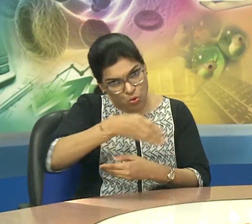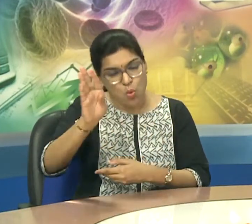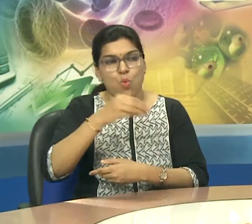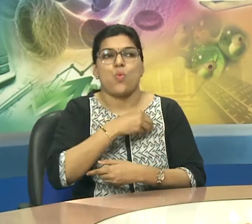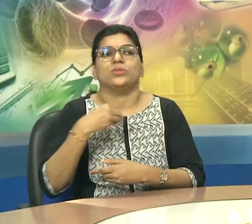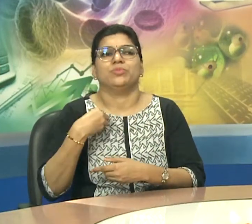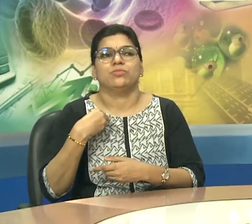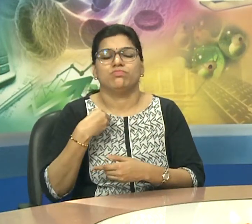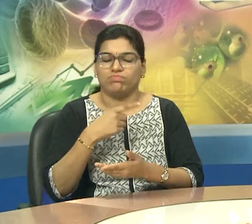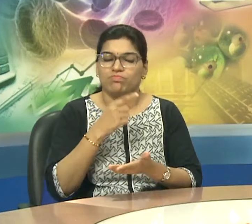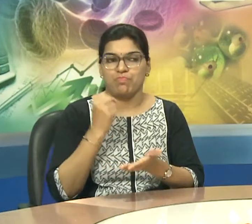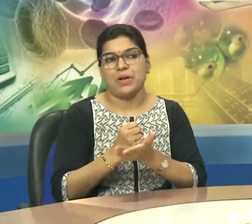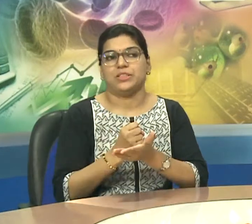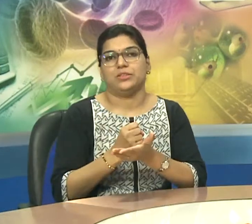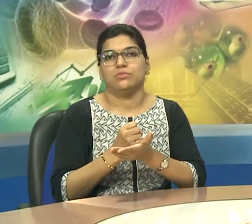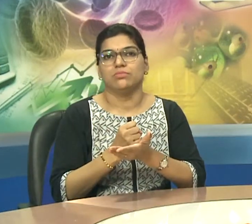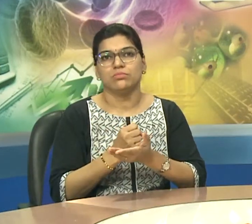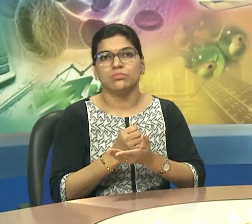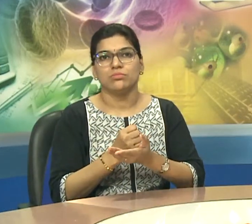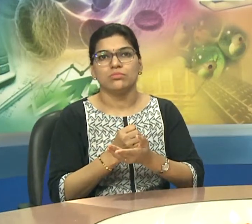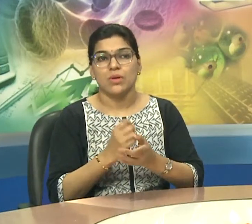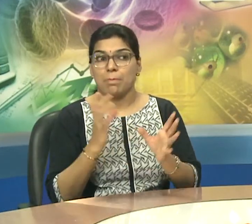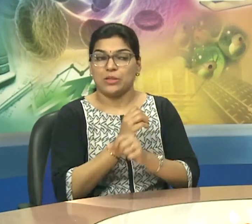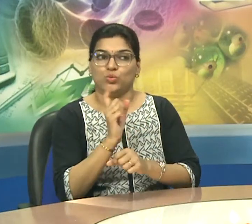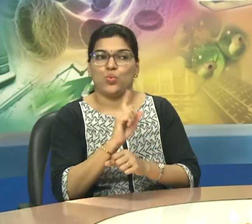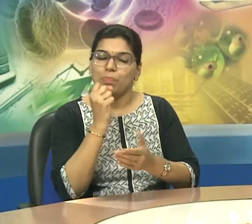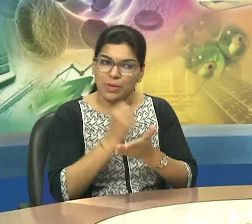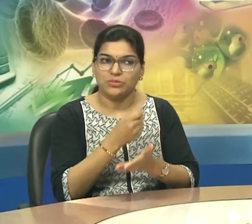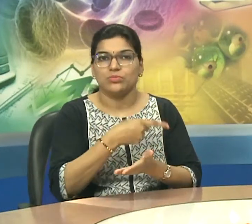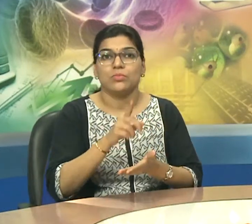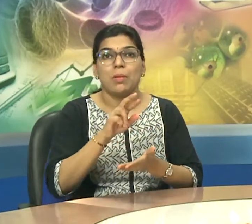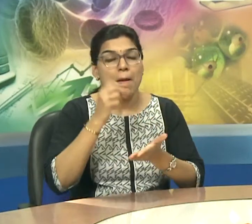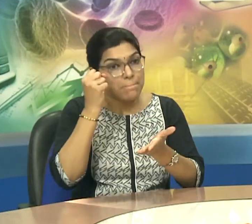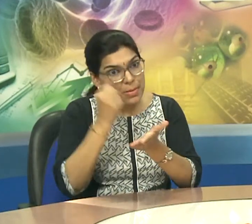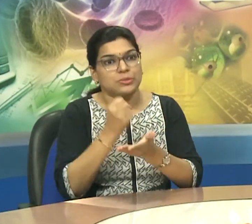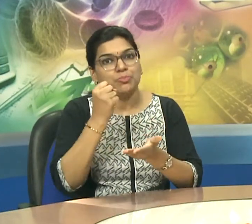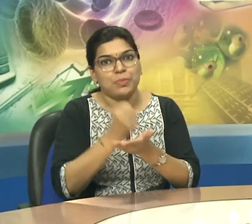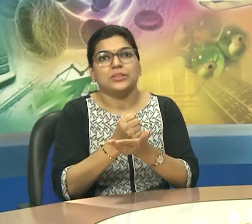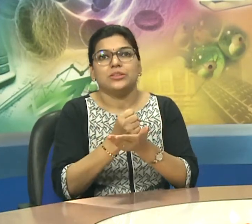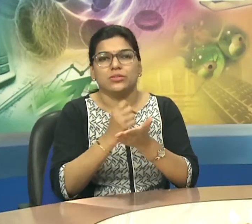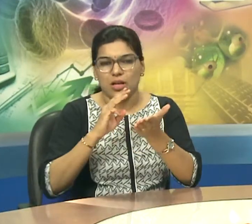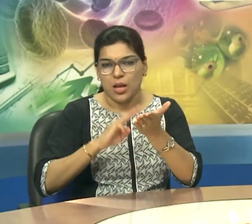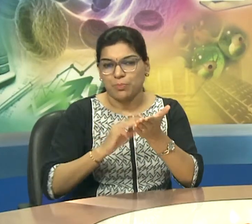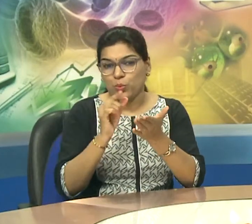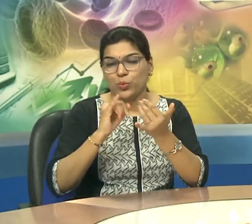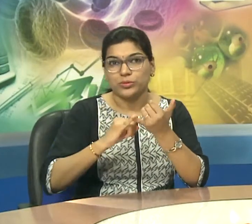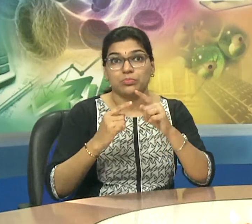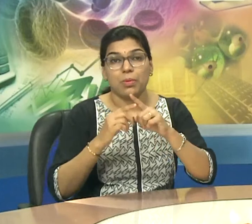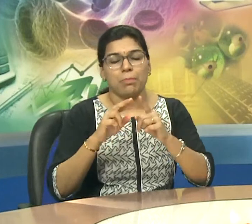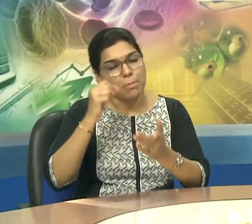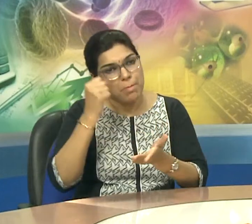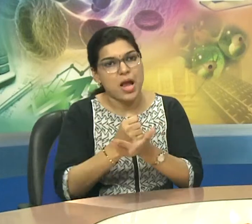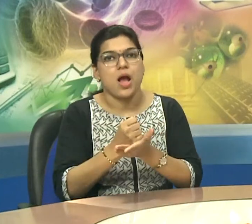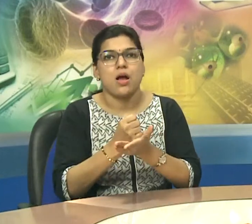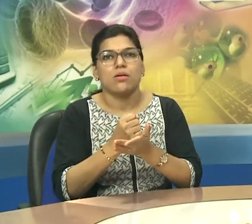his daughter must go to the hospital to see his father or her father or